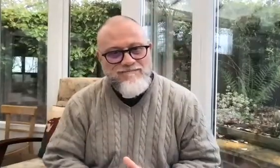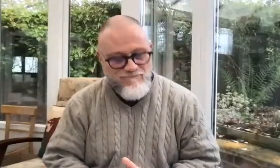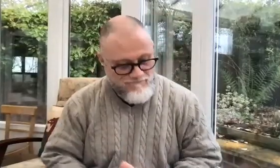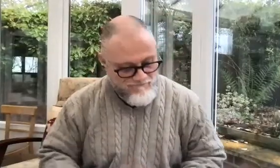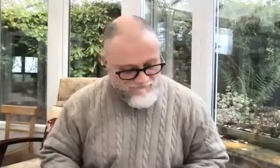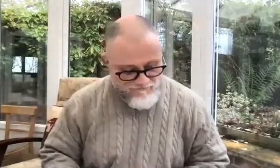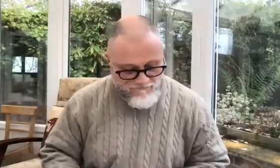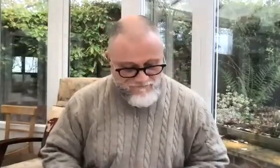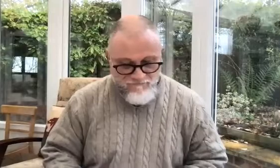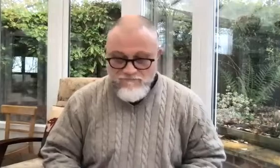Wow.